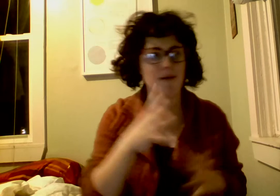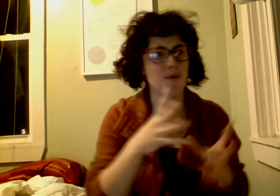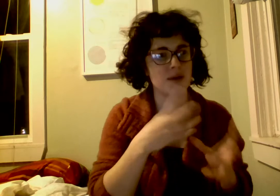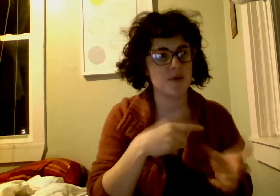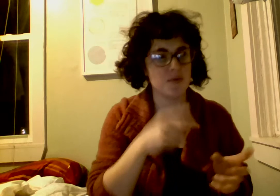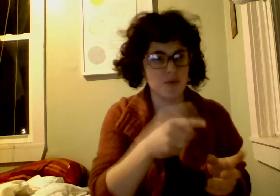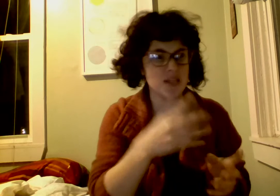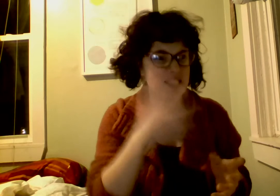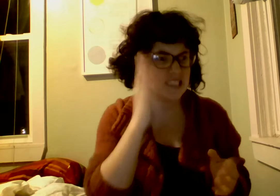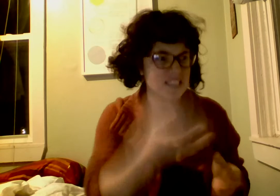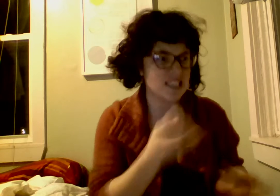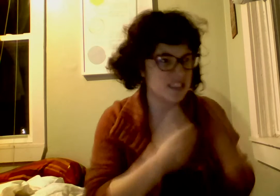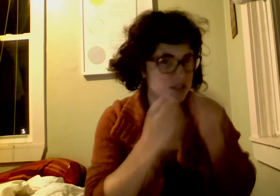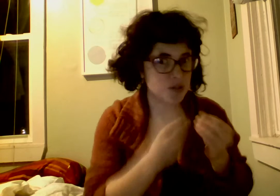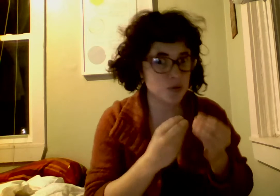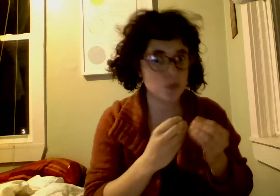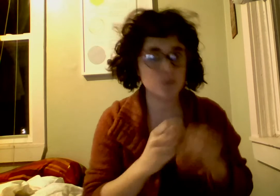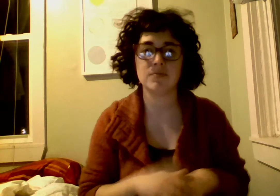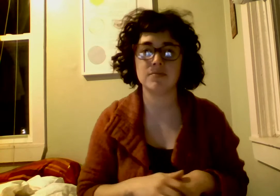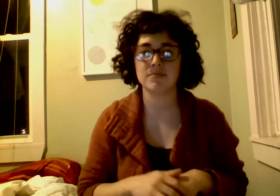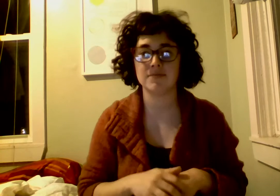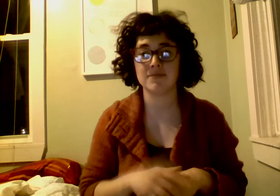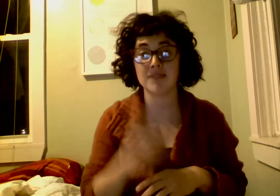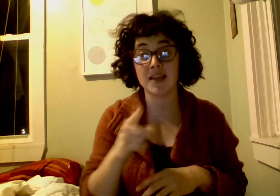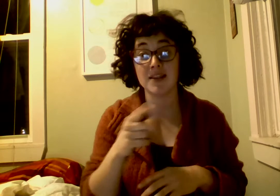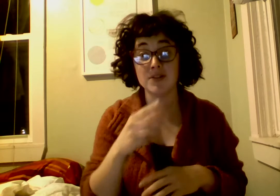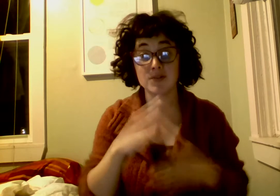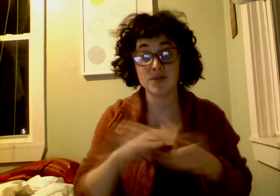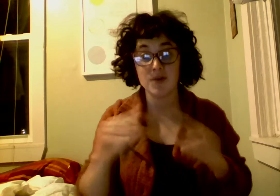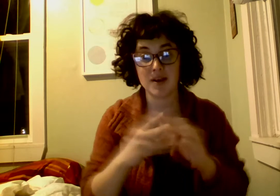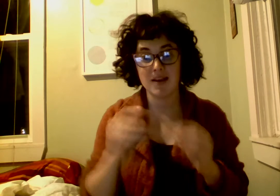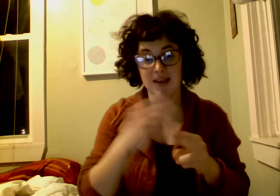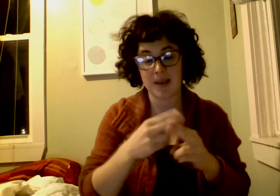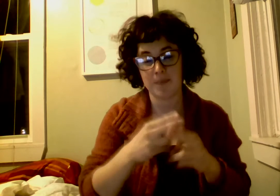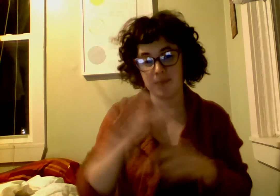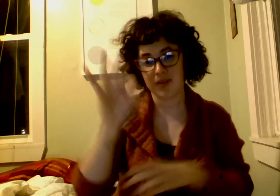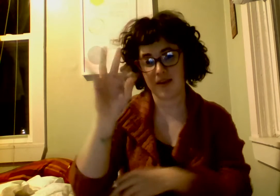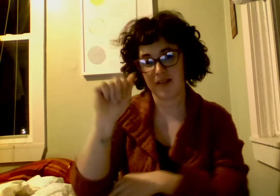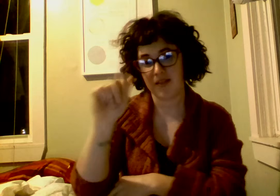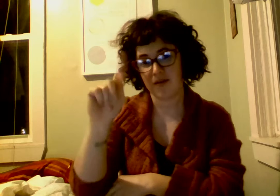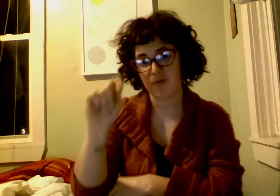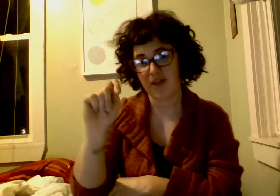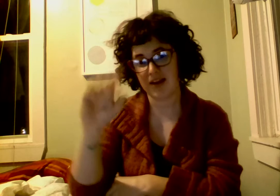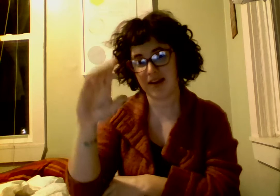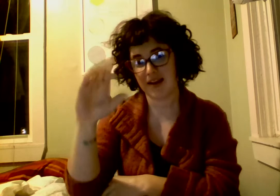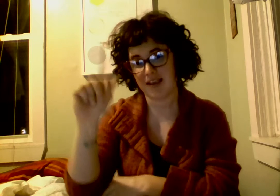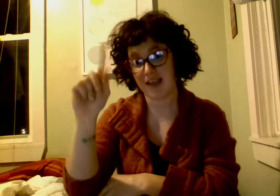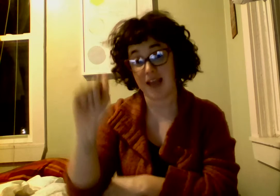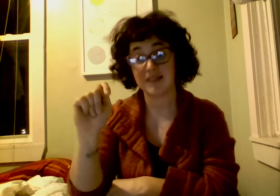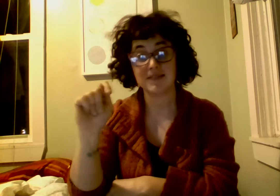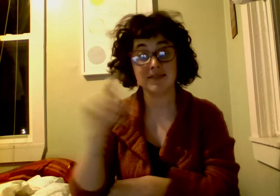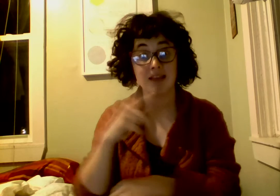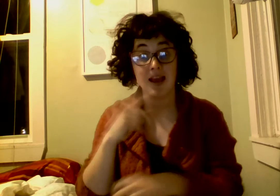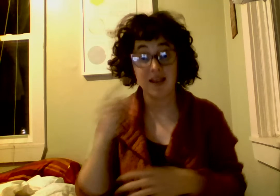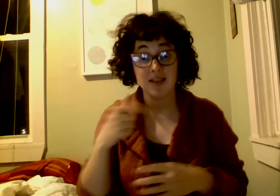to do with food. It's a story called The Fat Cat. And I would normally only tell this is the kind of television or kind of story